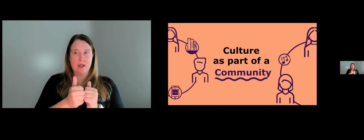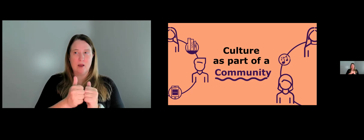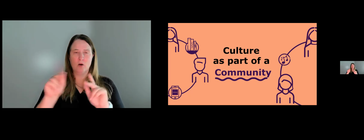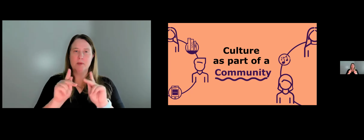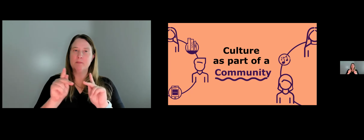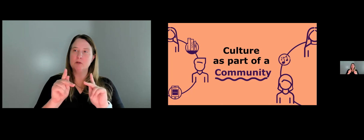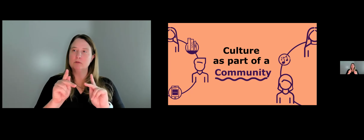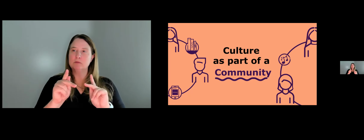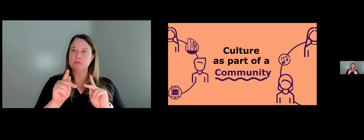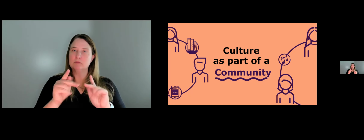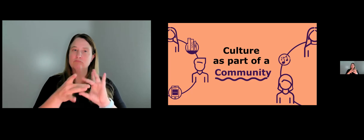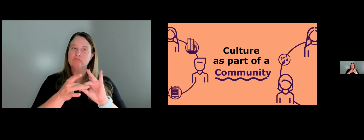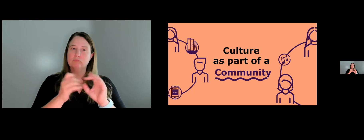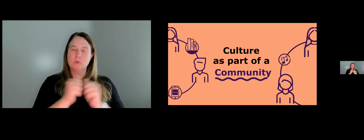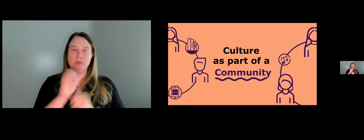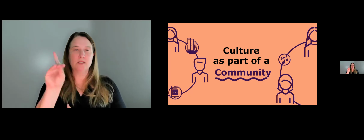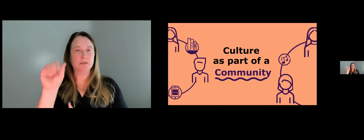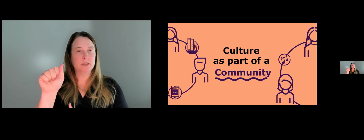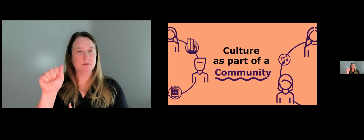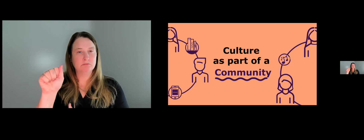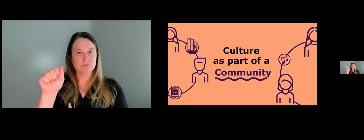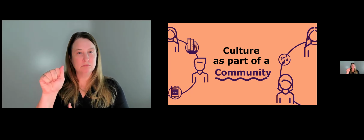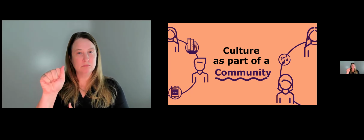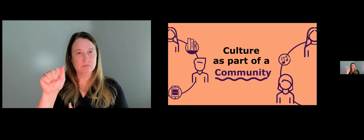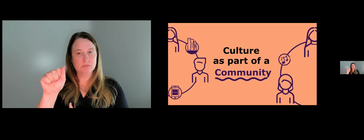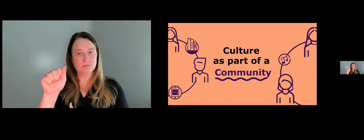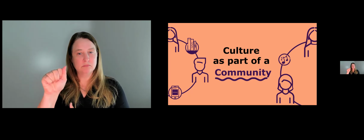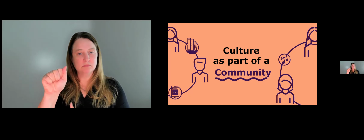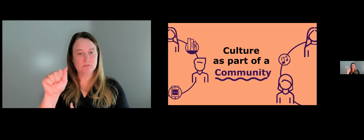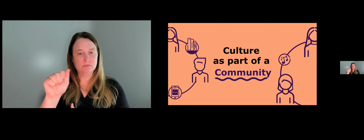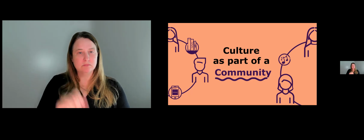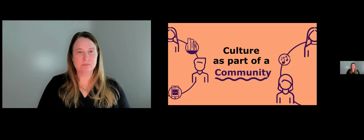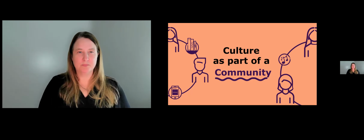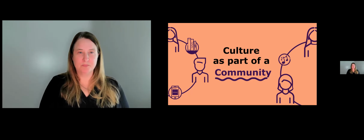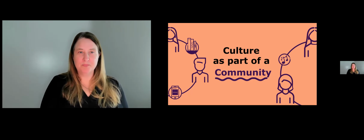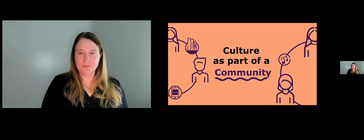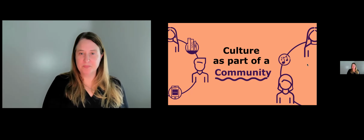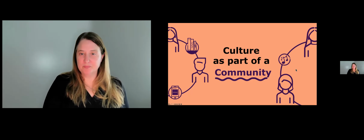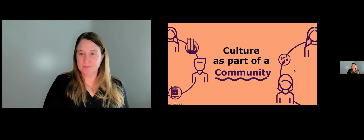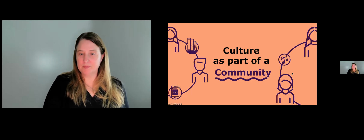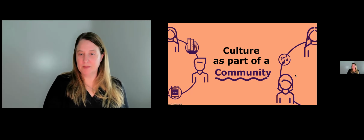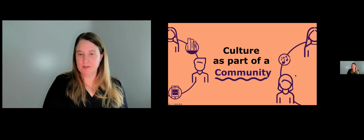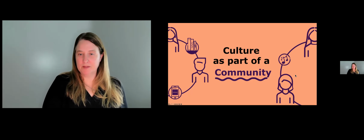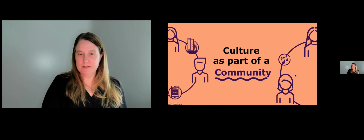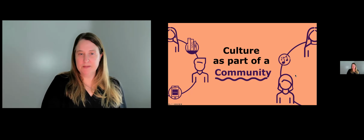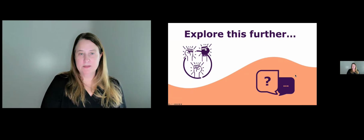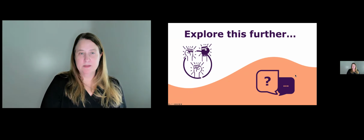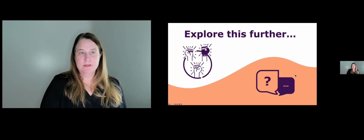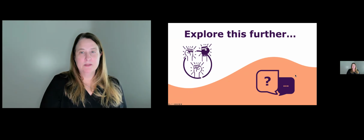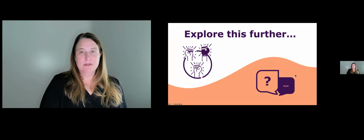do we build culture? How do people relate to disability within those different communities?